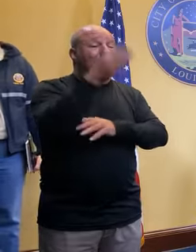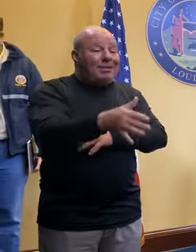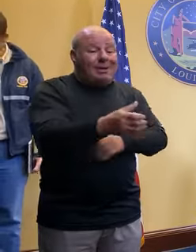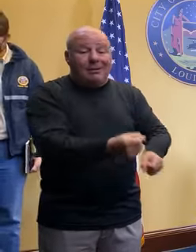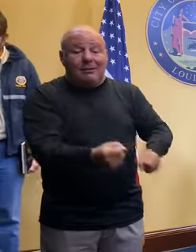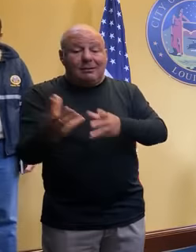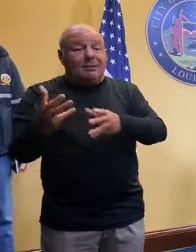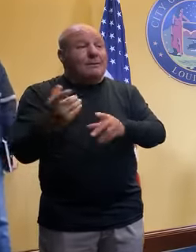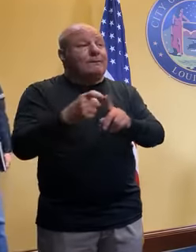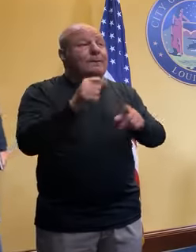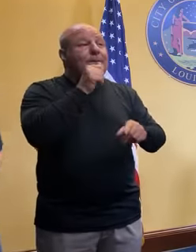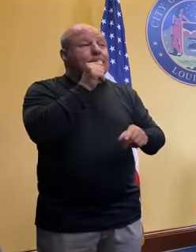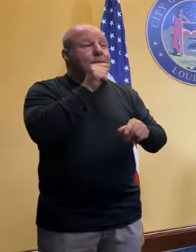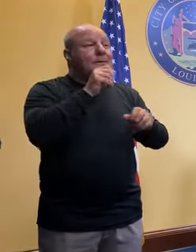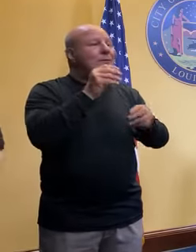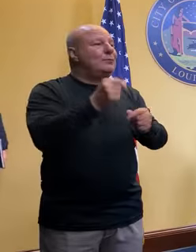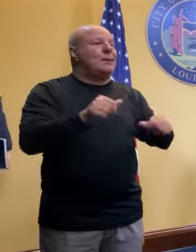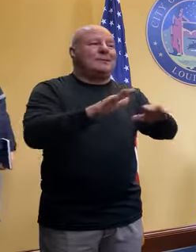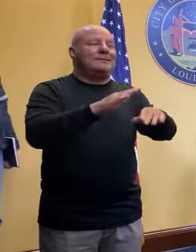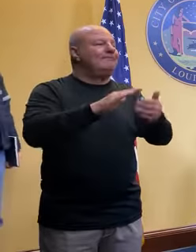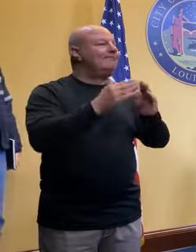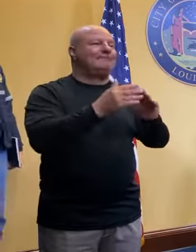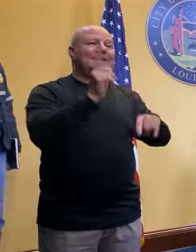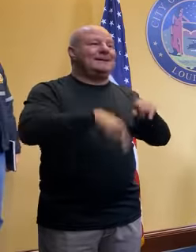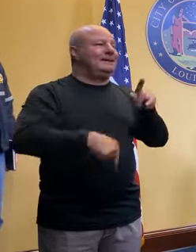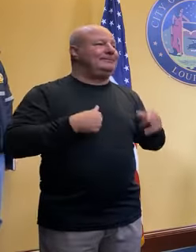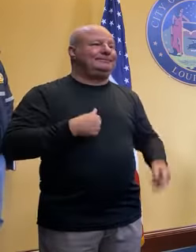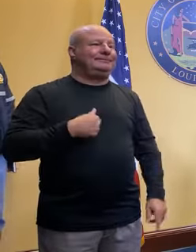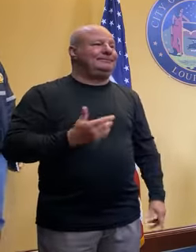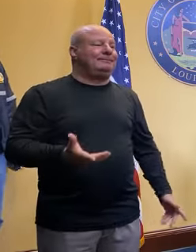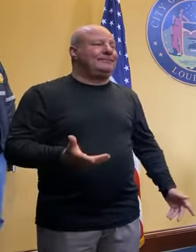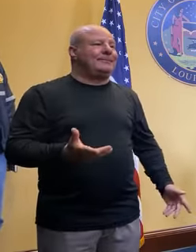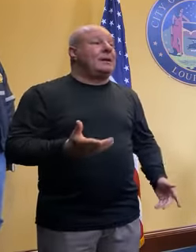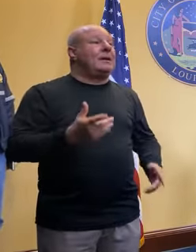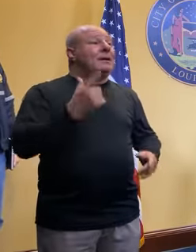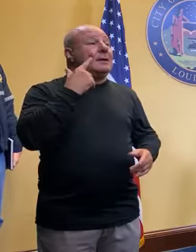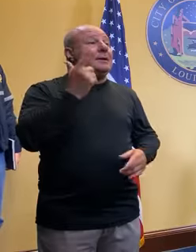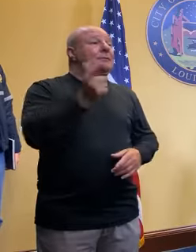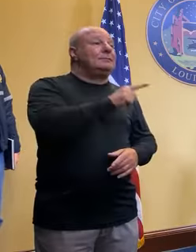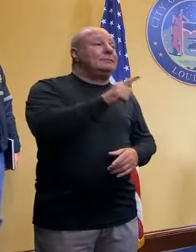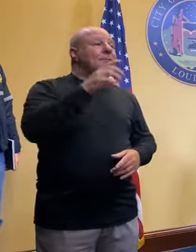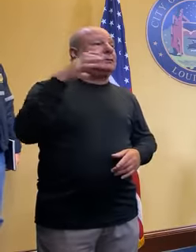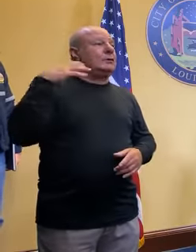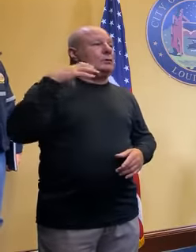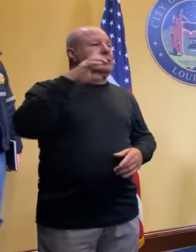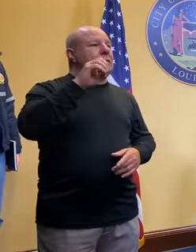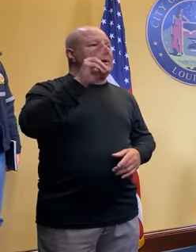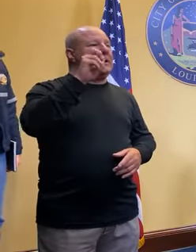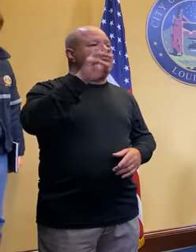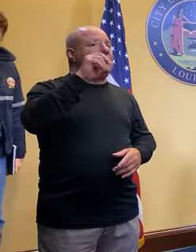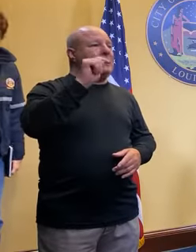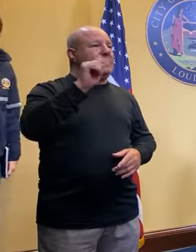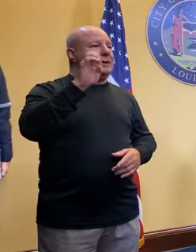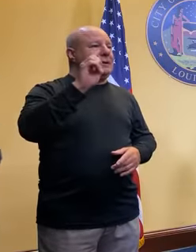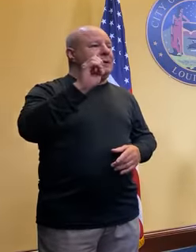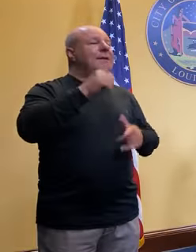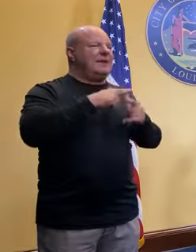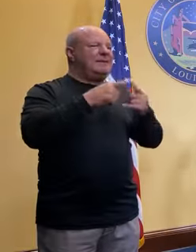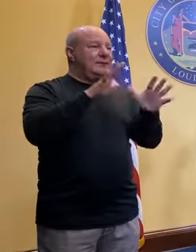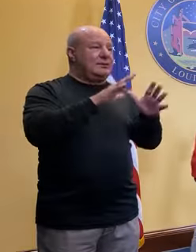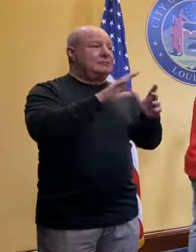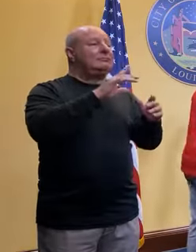trees on private property. So with that, I'm going to turn it over to Colonel Everett, and then we will move to